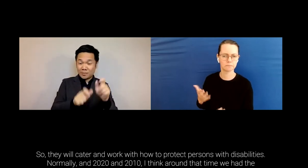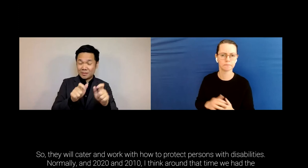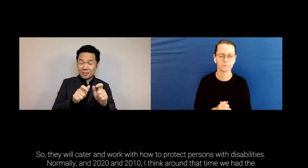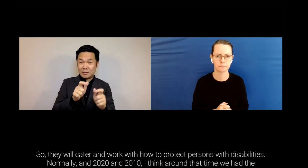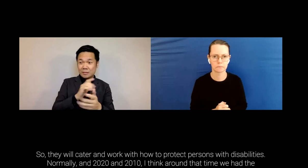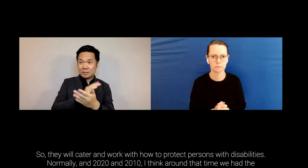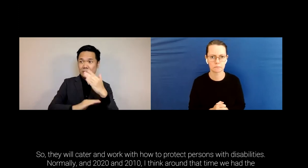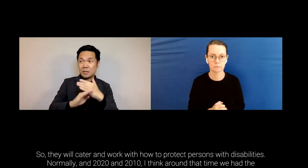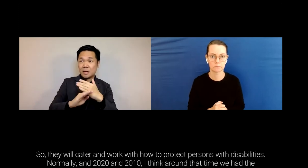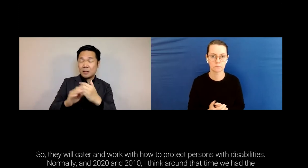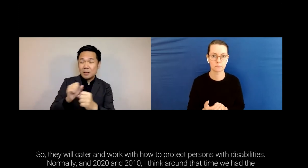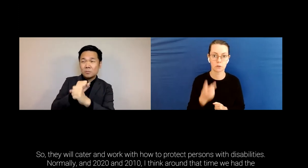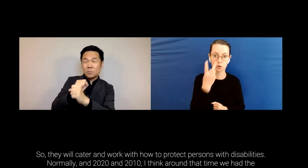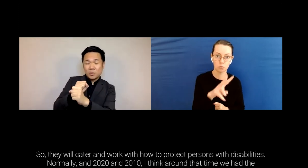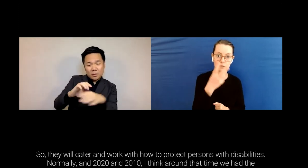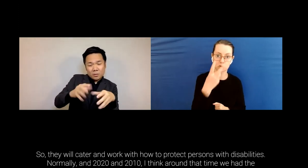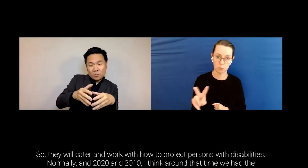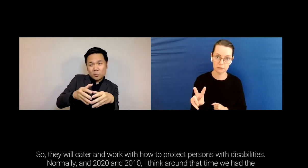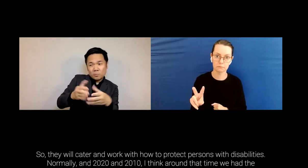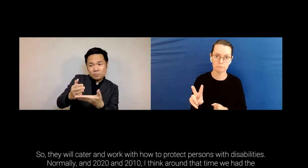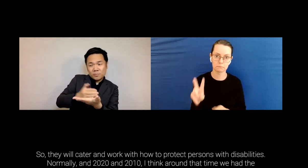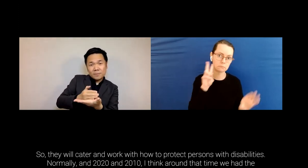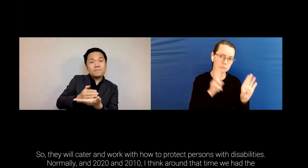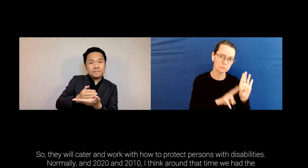in 2020, and we have